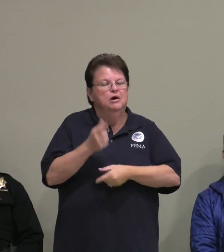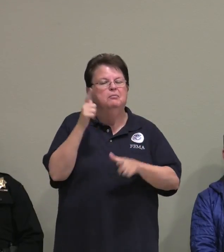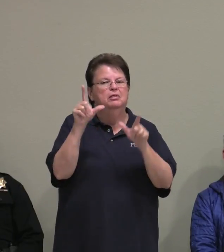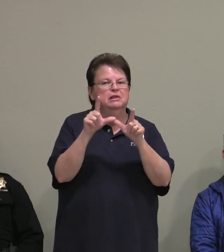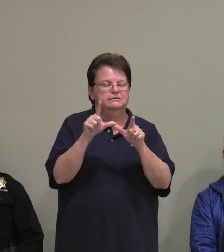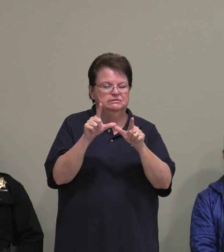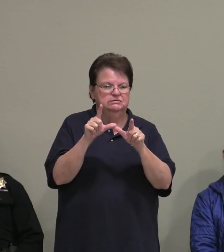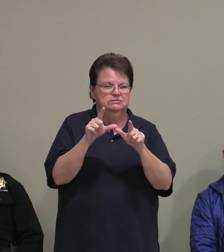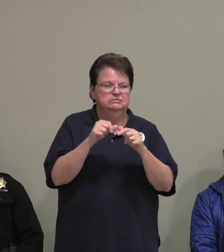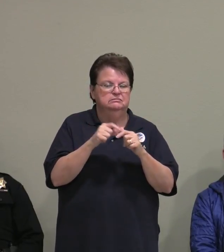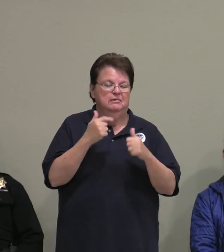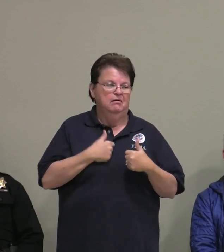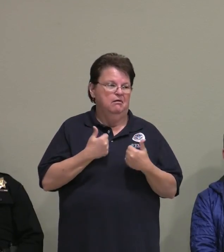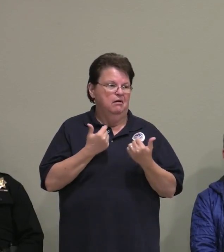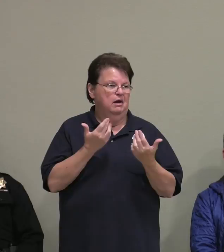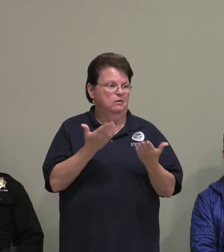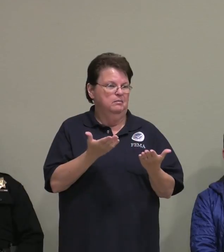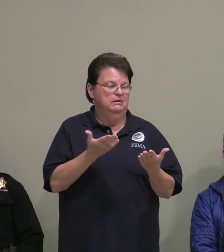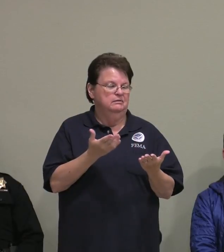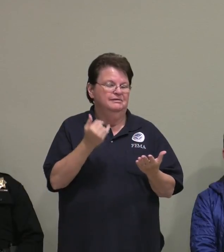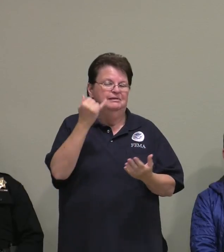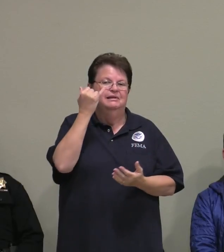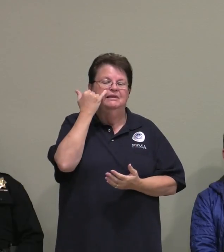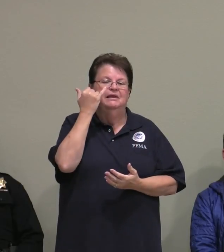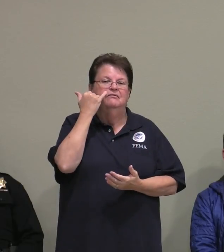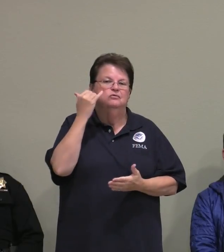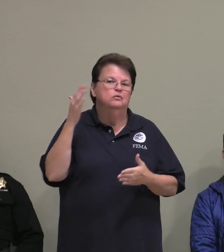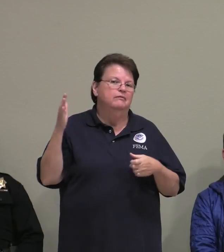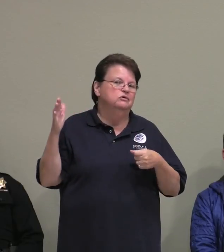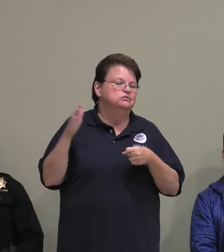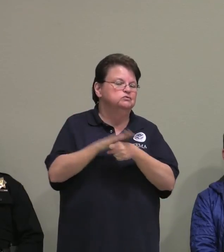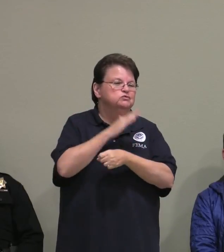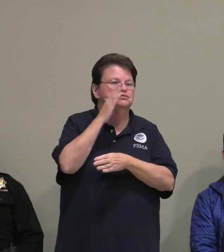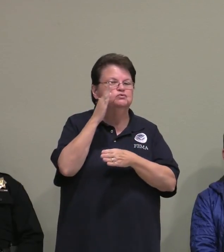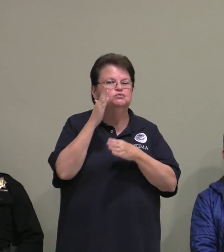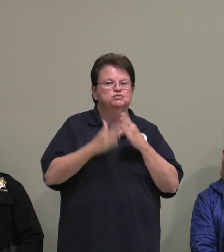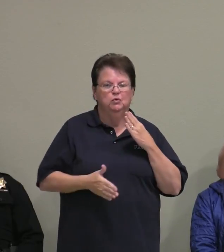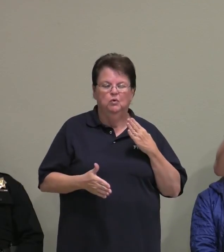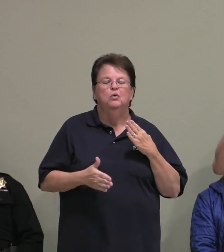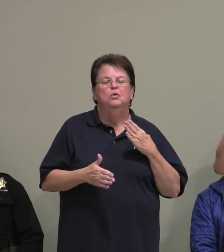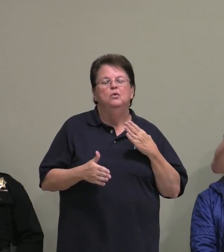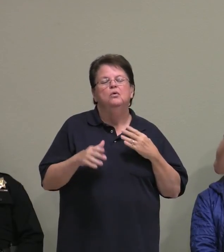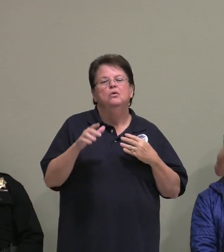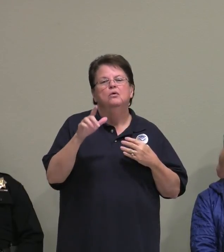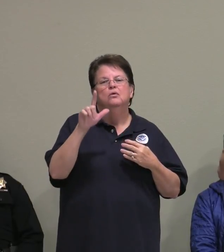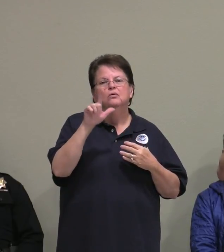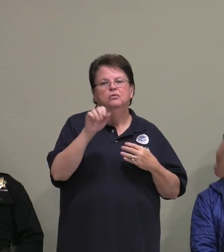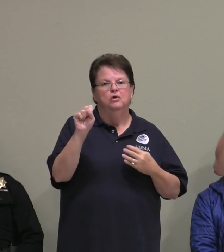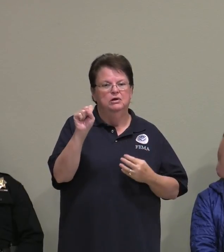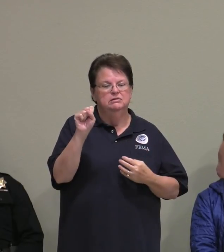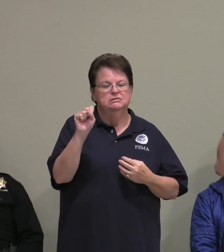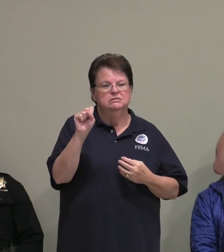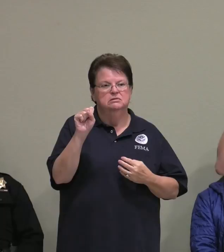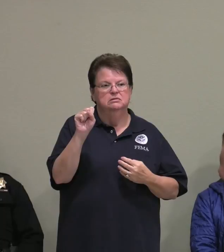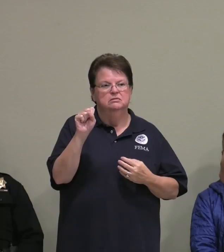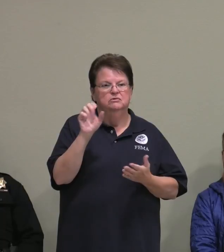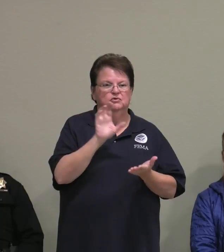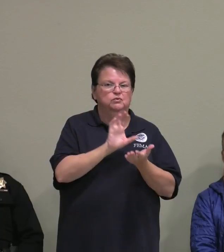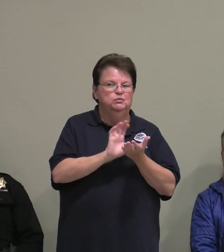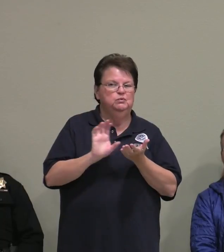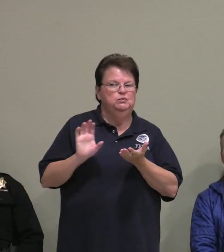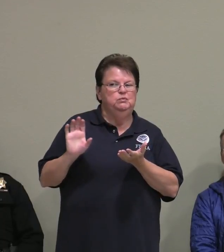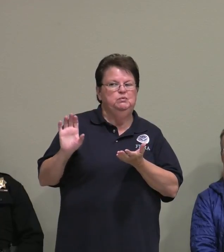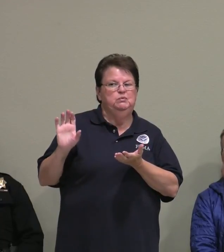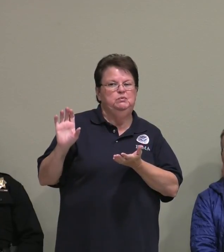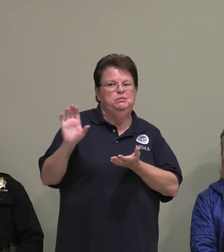license. I would recommend, though, if you have a total loss, you're probably going to get a significant